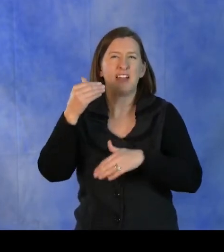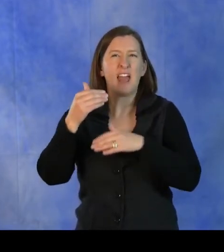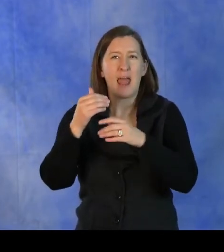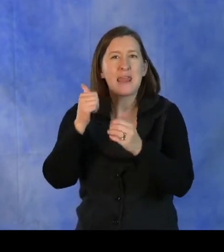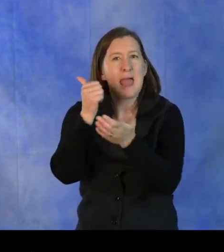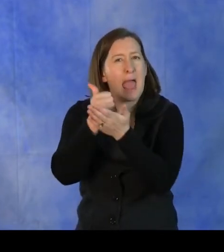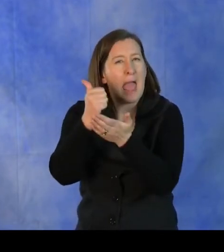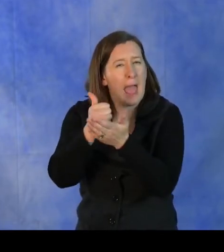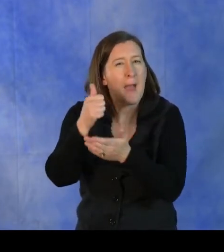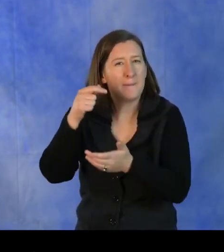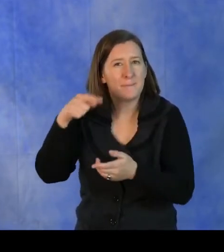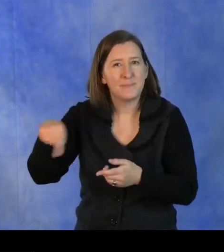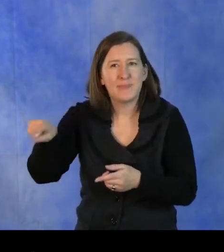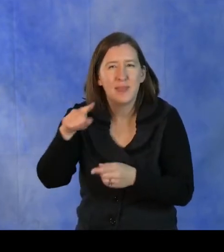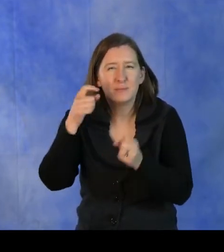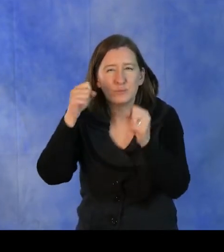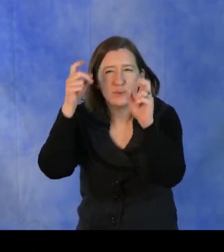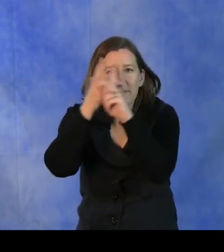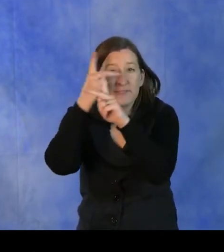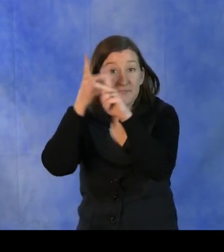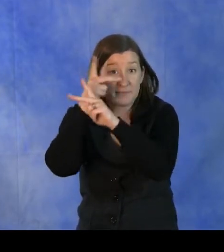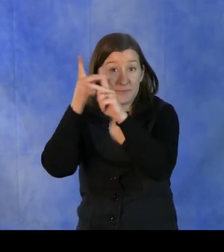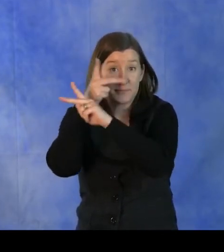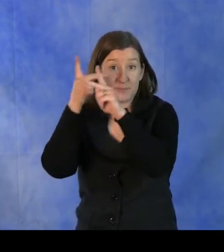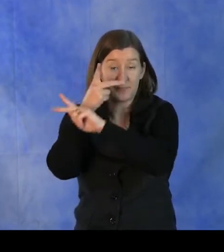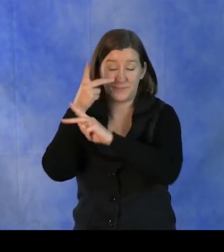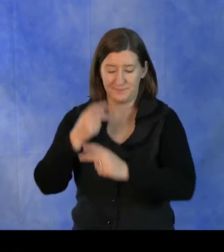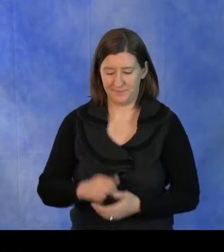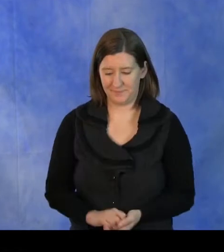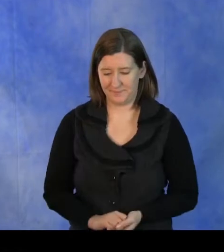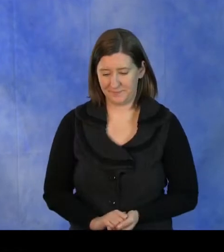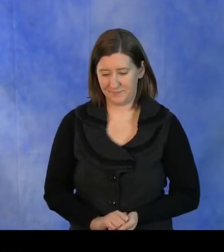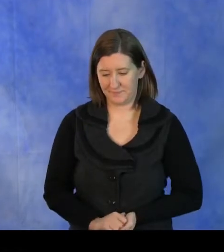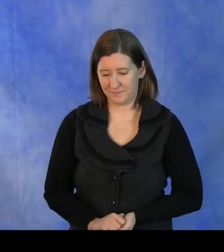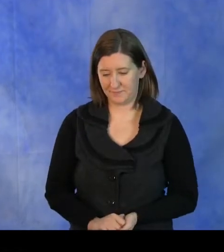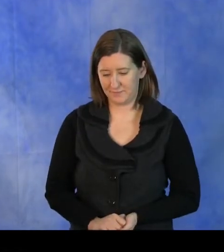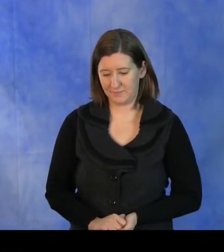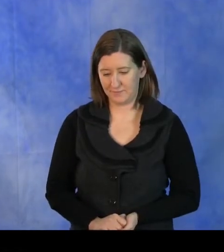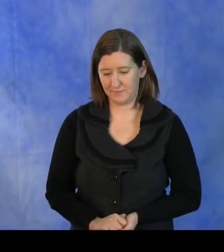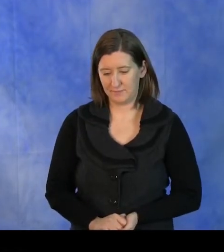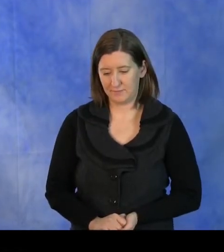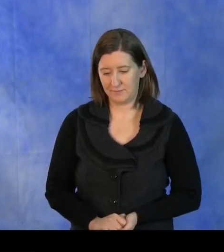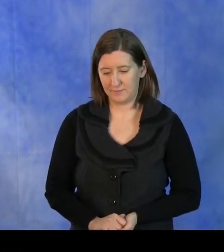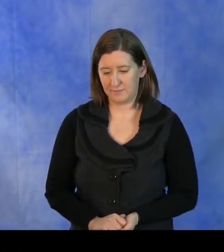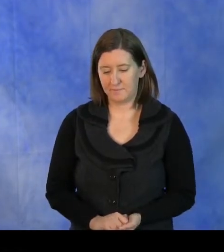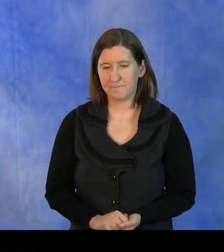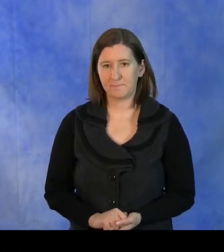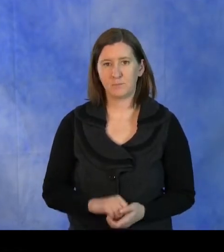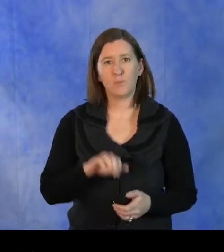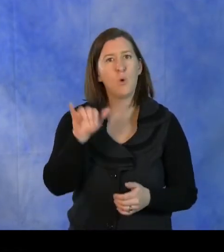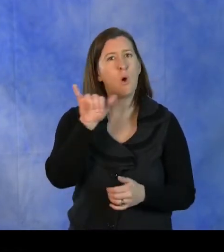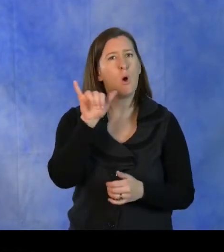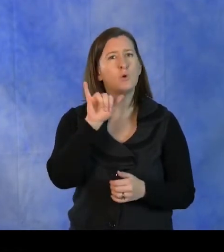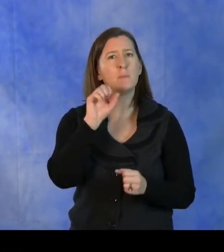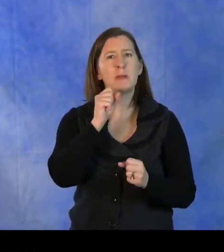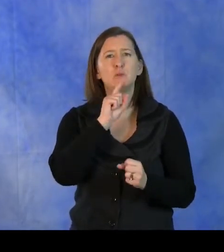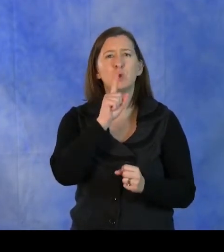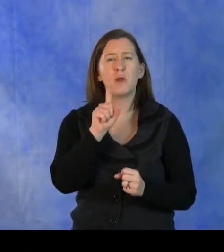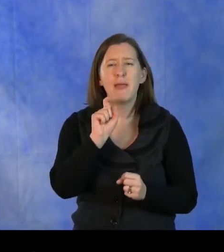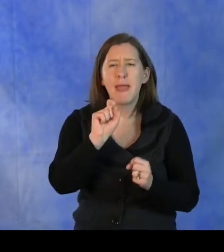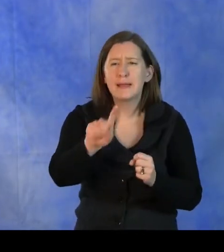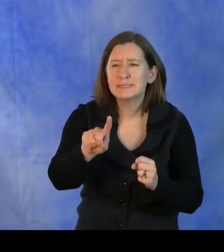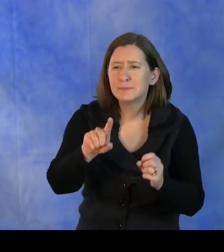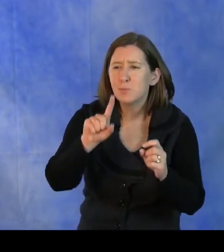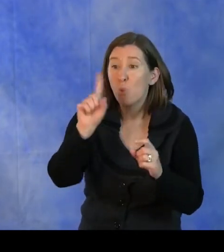It's white, and then kind of help them try to figure out what it is that you're thinking about.